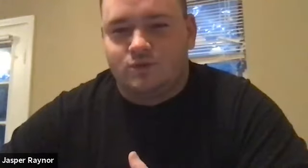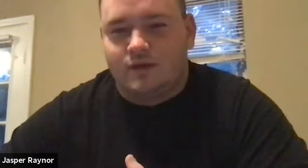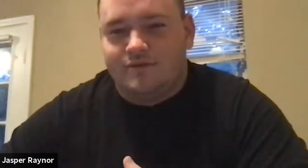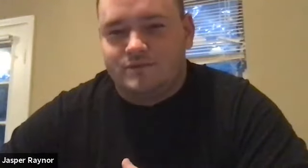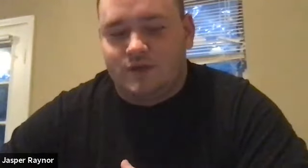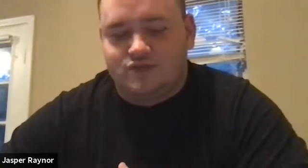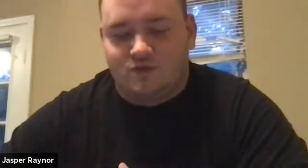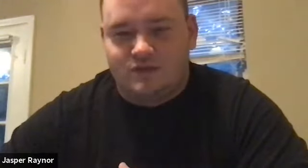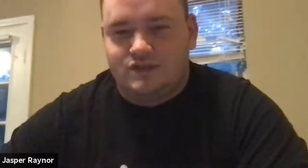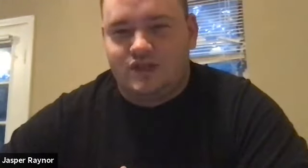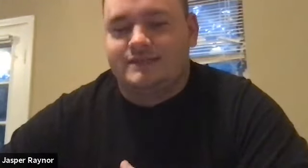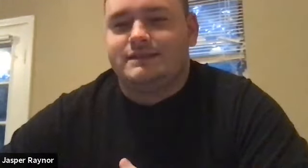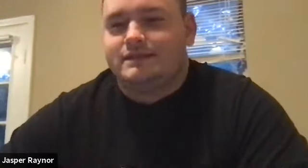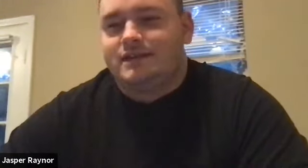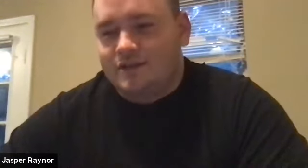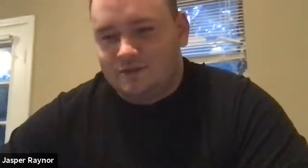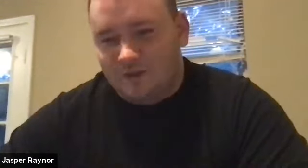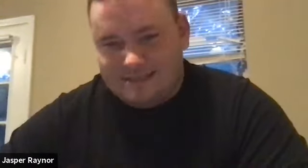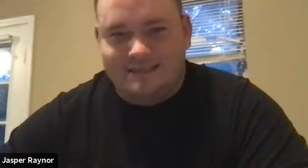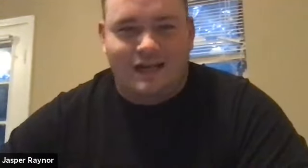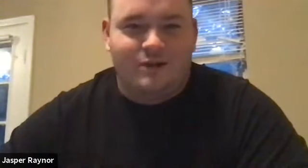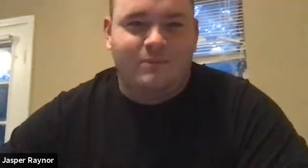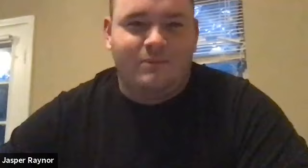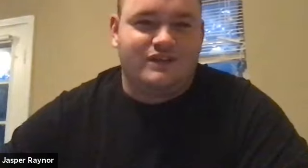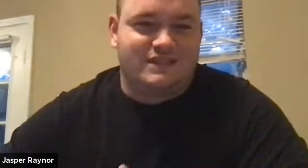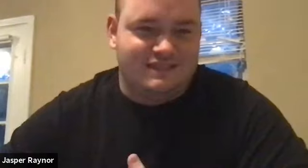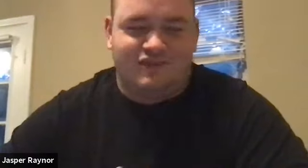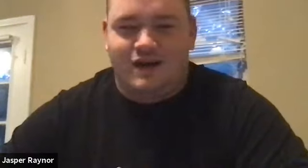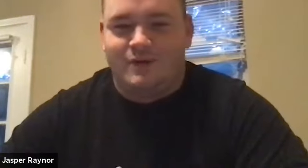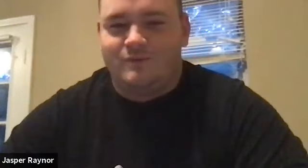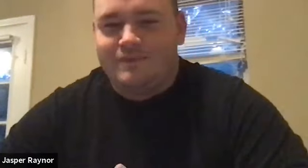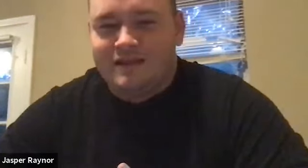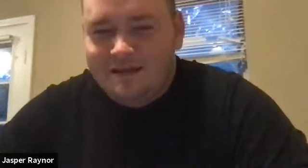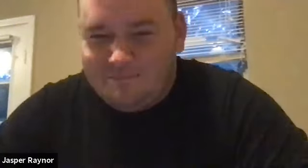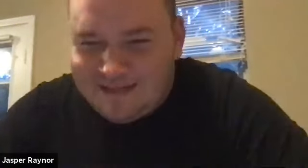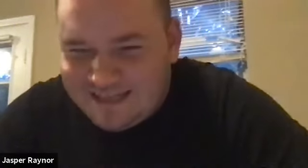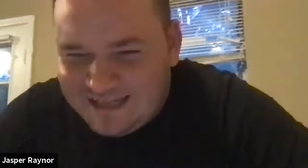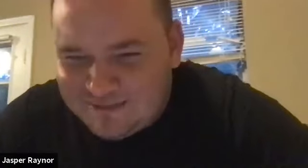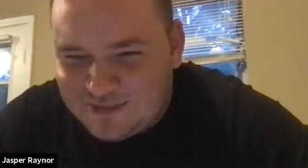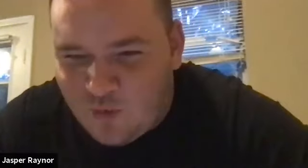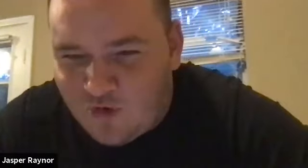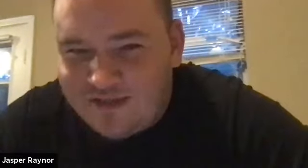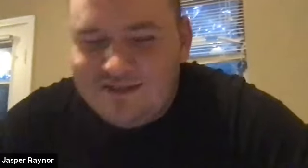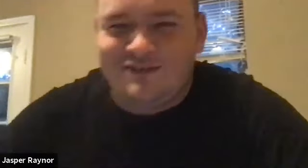one of them. So I strongly suggest you listen to Larry Booker because he is phenomenal. My nickname is Dory.